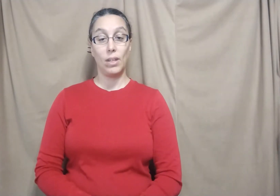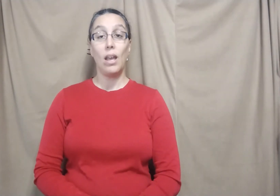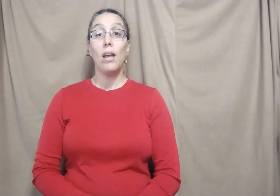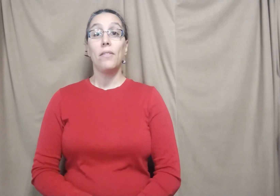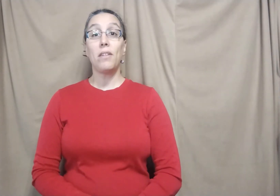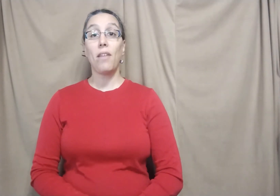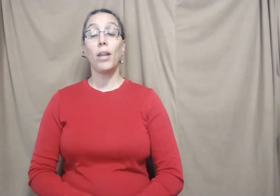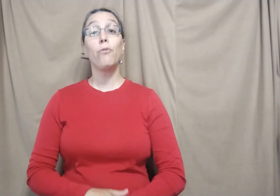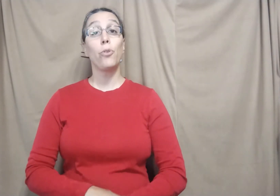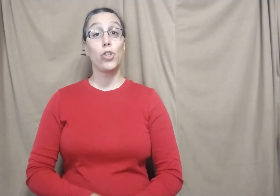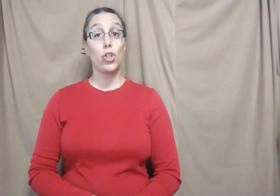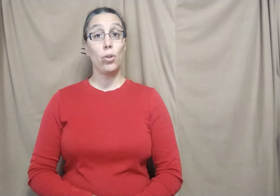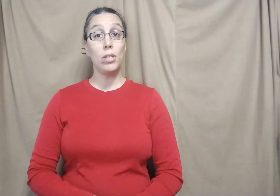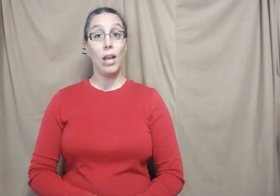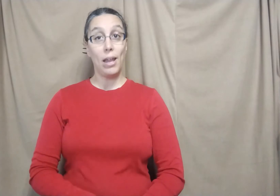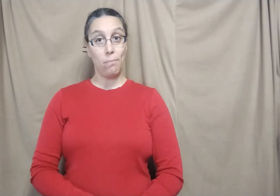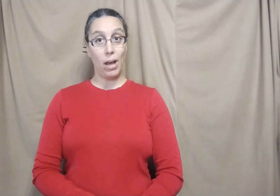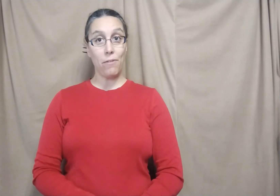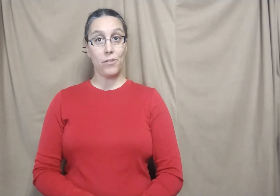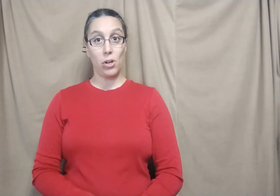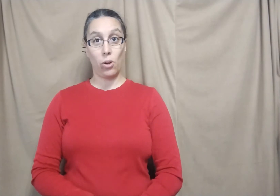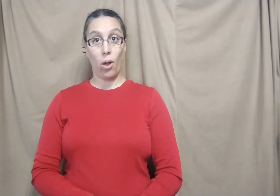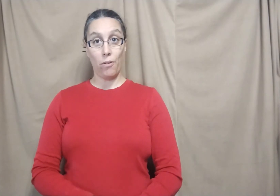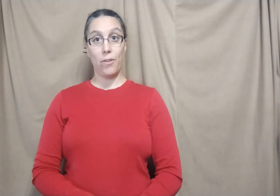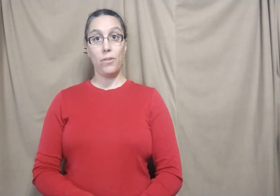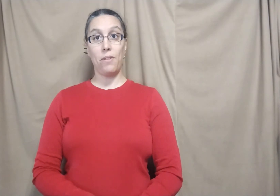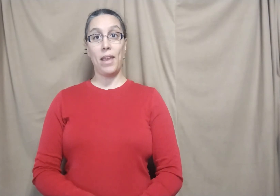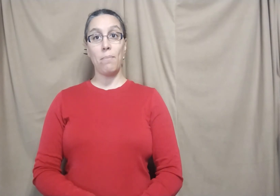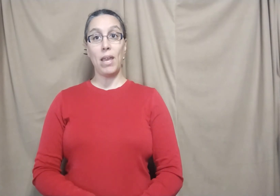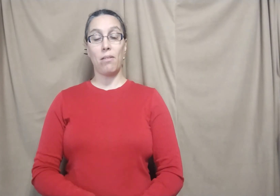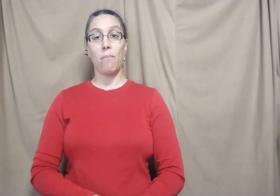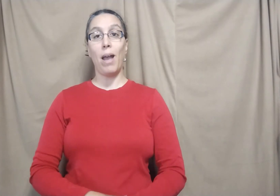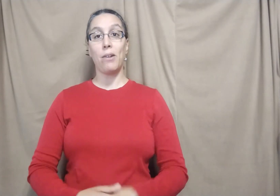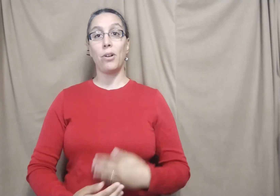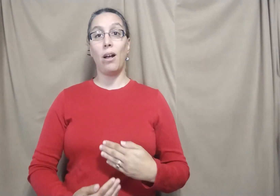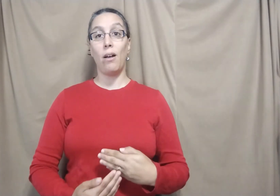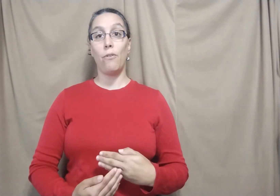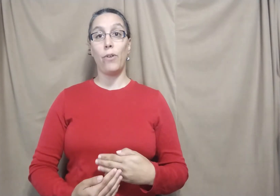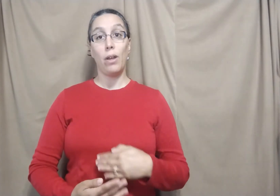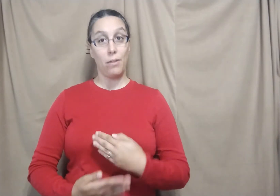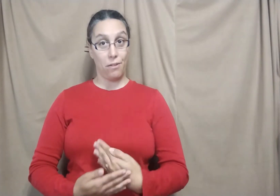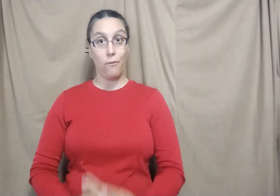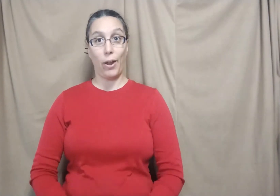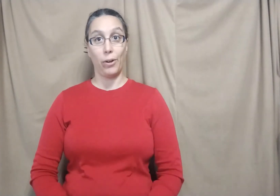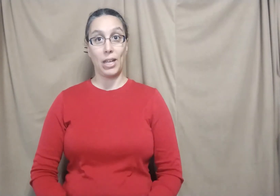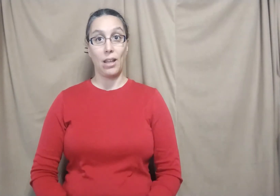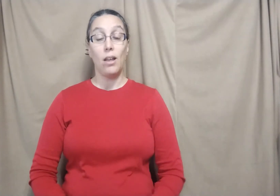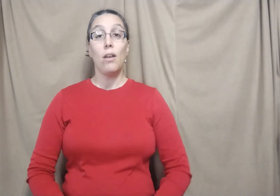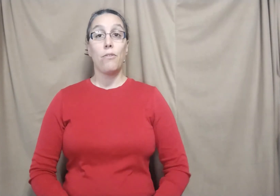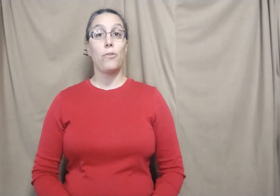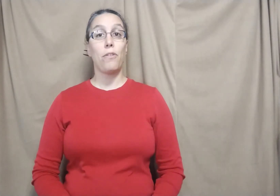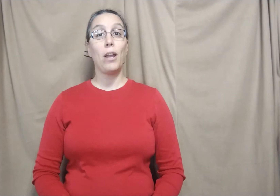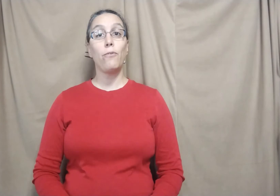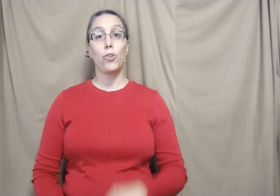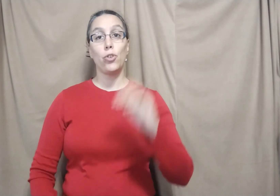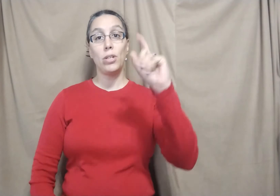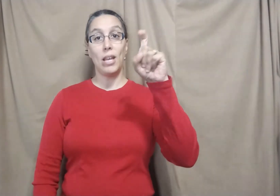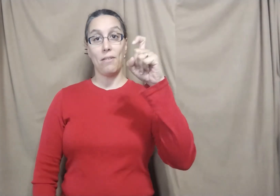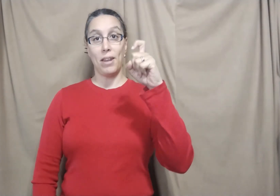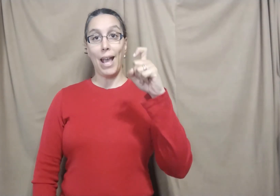The sign for should and must are also the same. It's a matter of severity. So the sign for should is an X